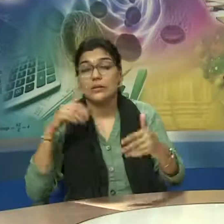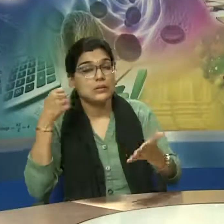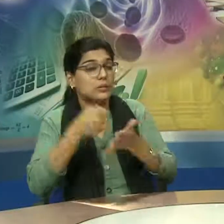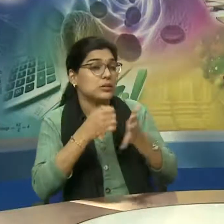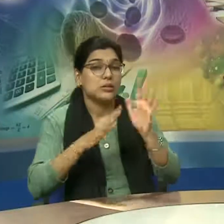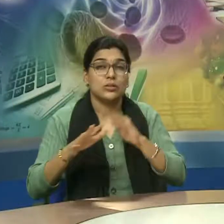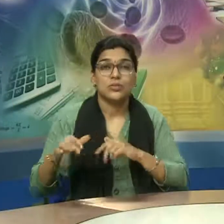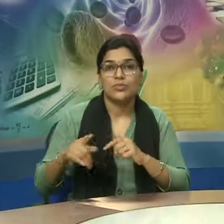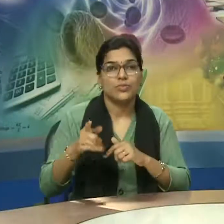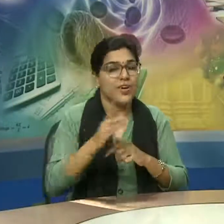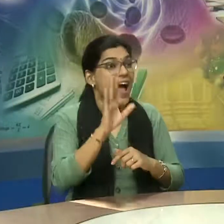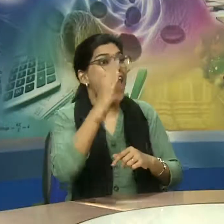busy world,